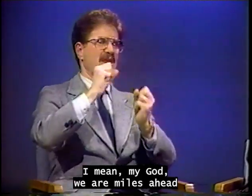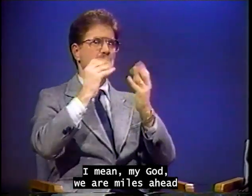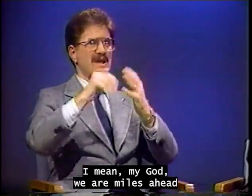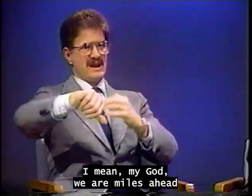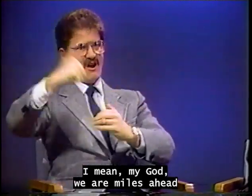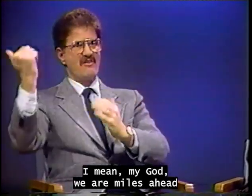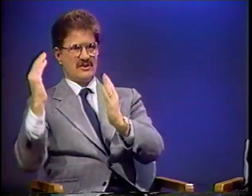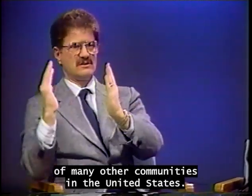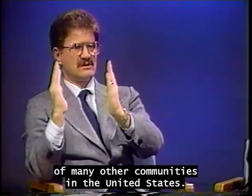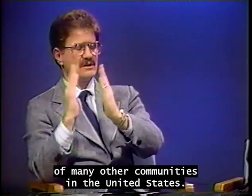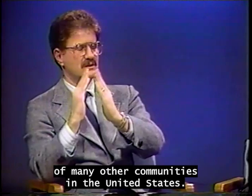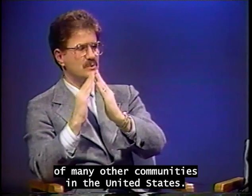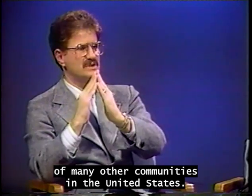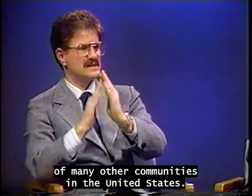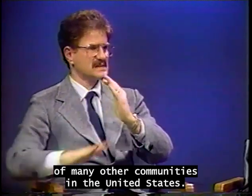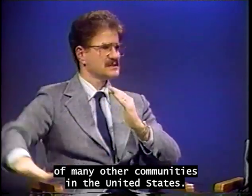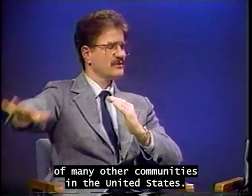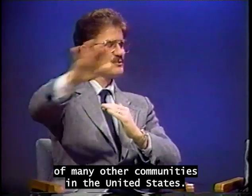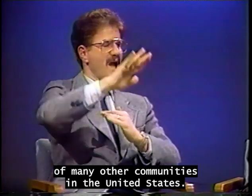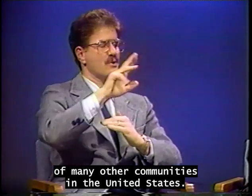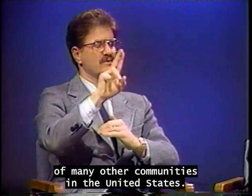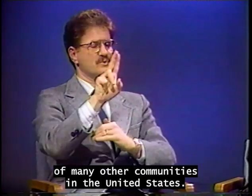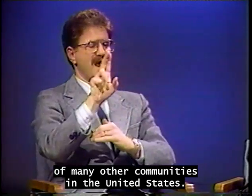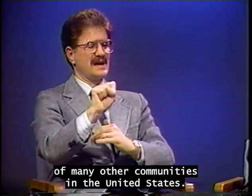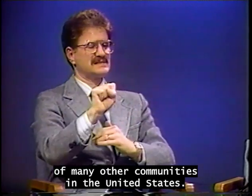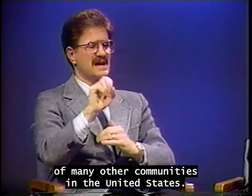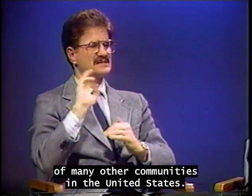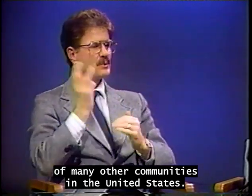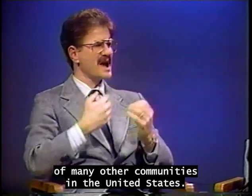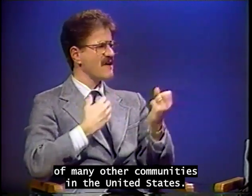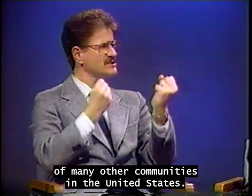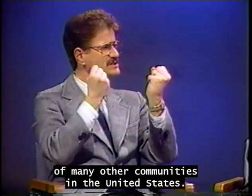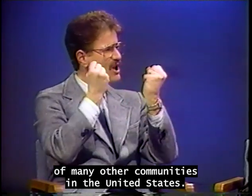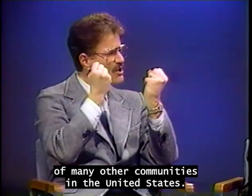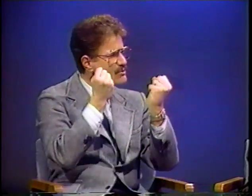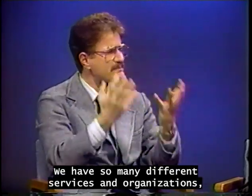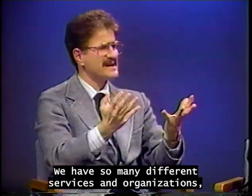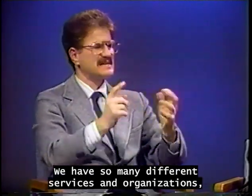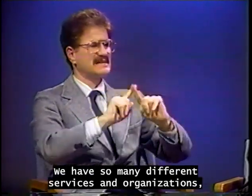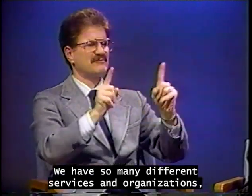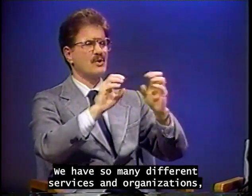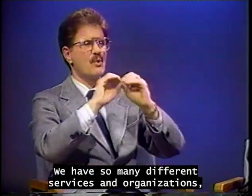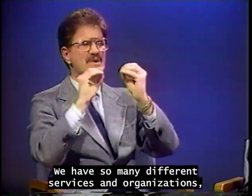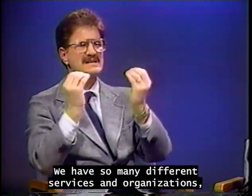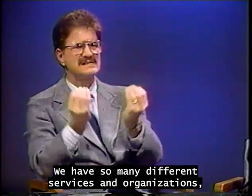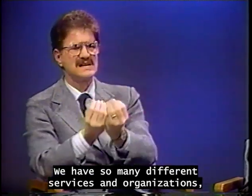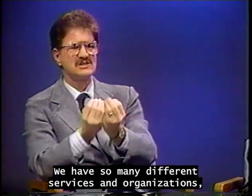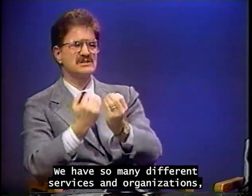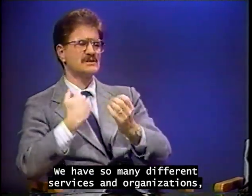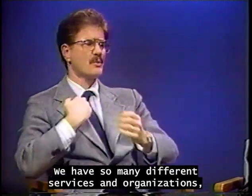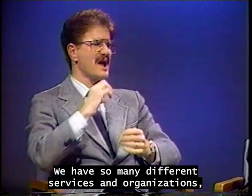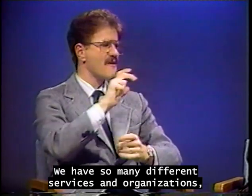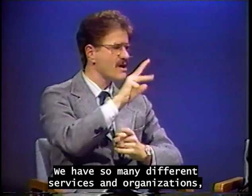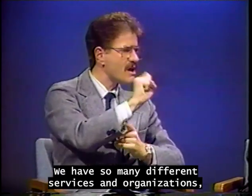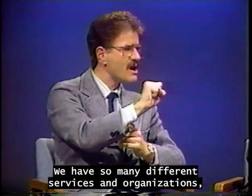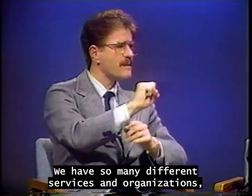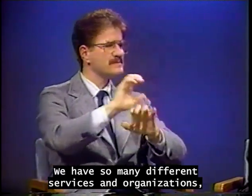miles ahead of many other communities in the United States. We have so many different services and